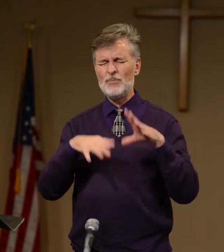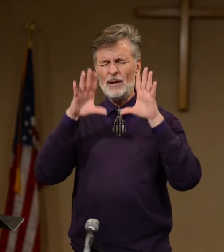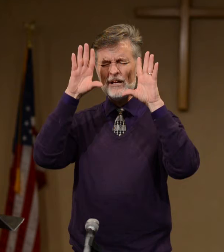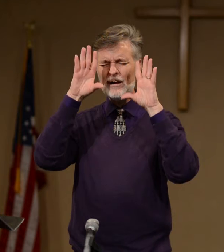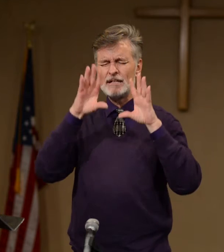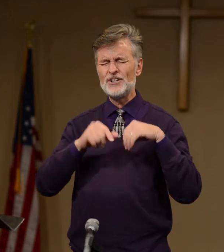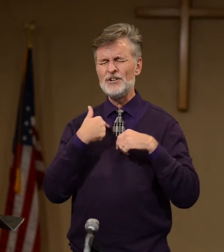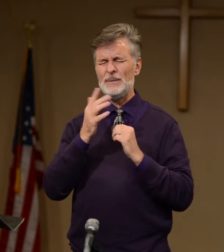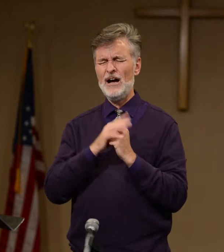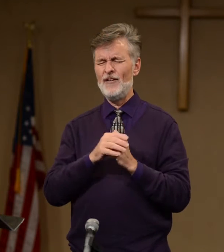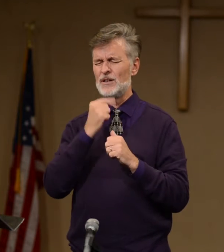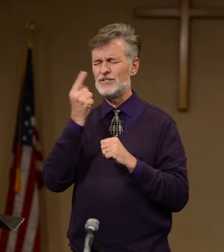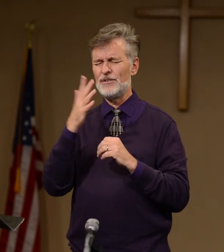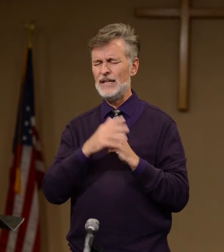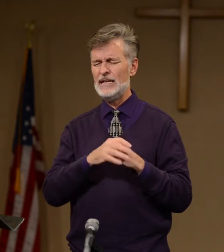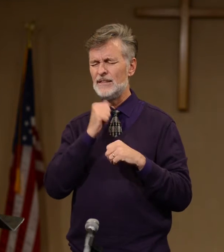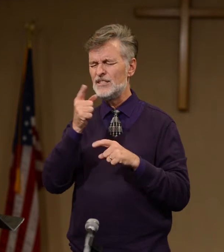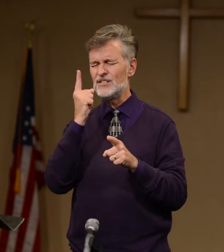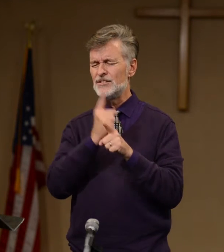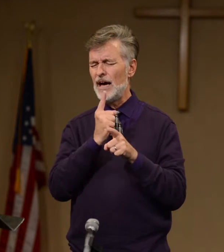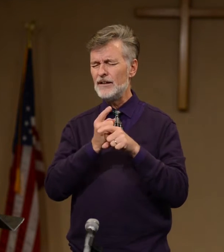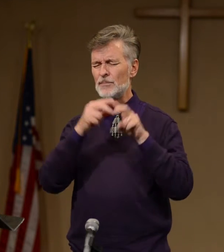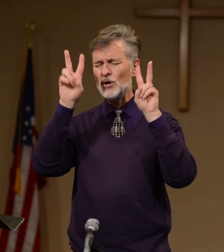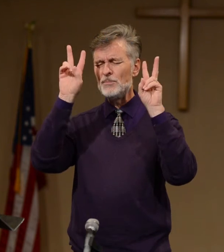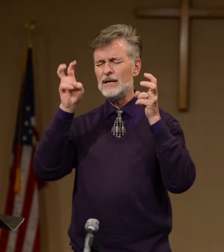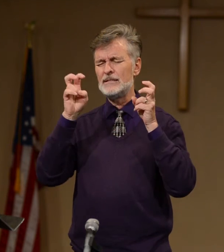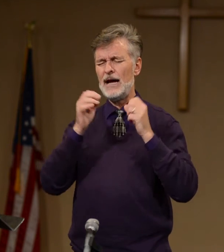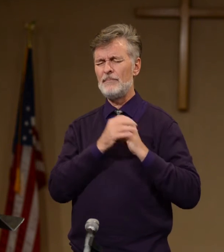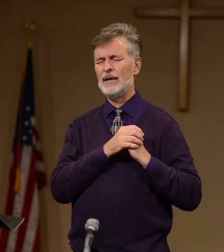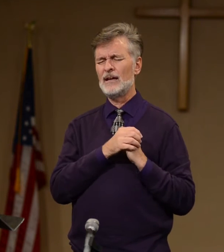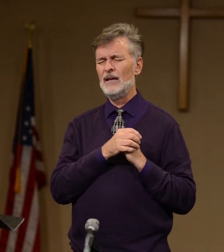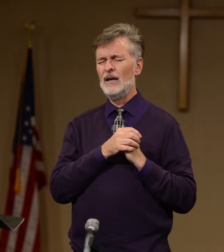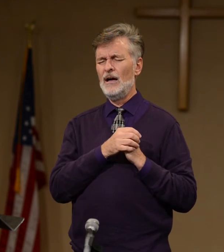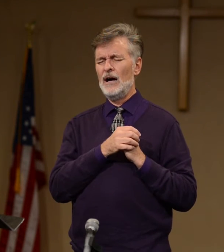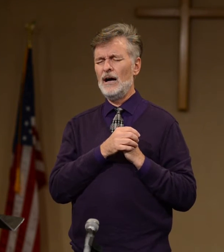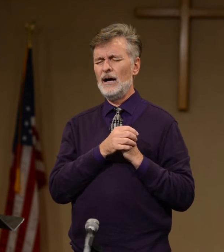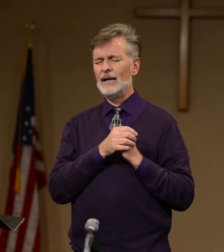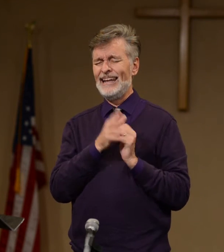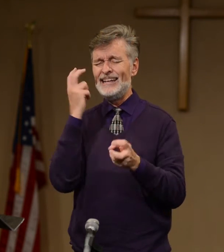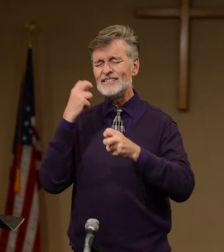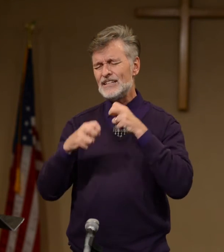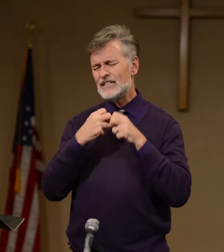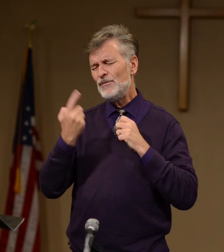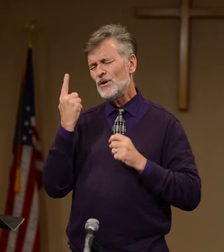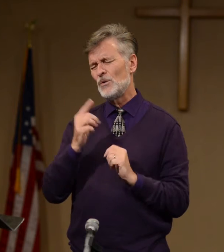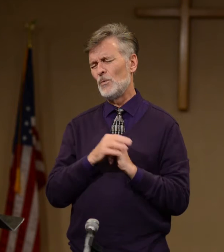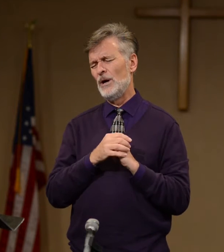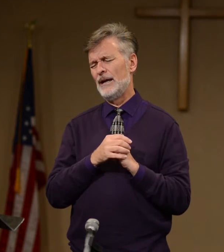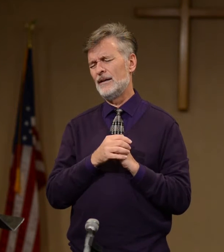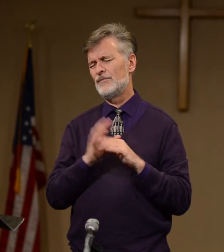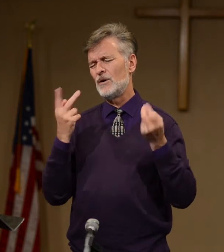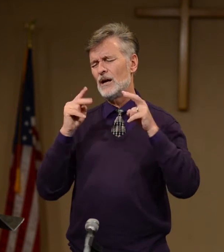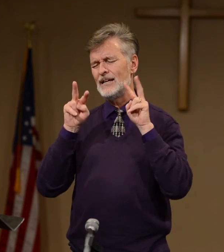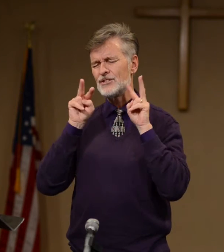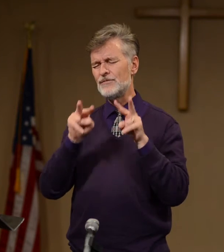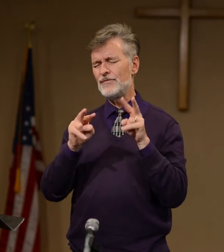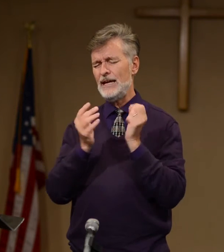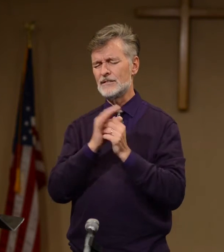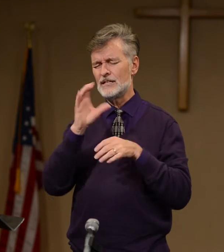probably already turned me off because they're thinking this is not an appropriate topic. And it is a difficult one for us to face, as